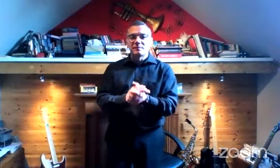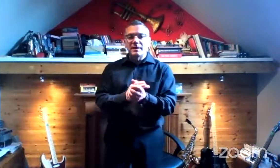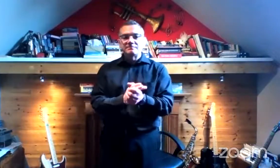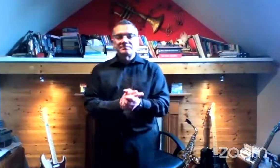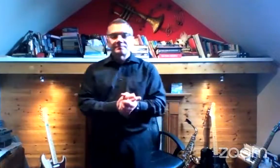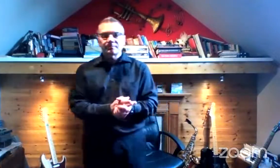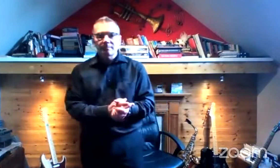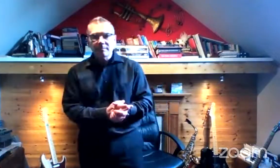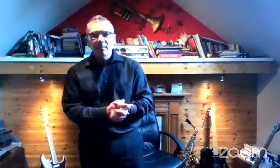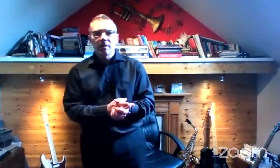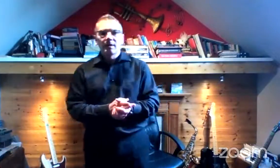love me.